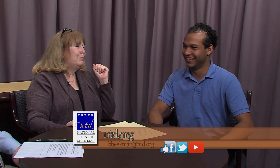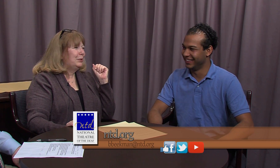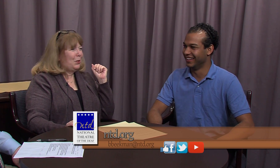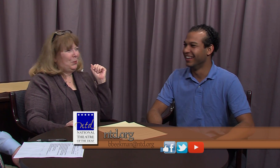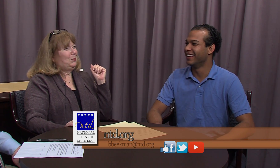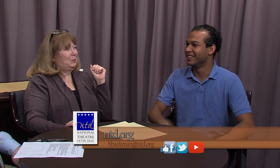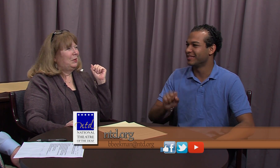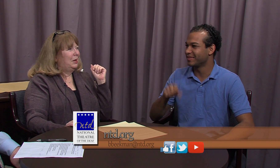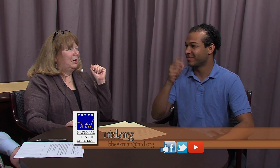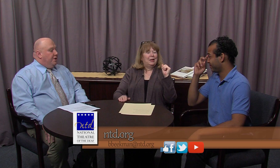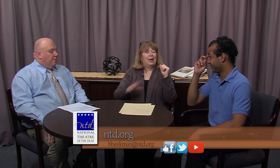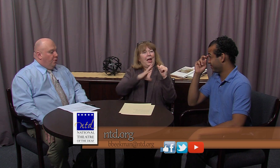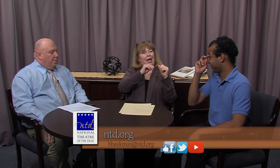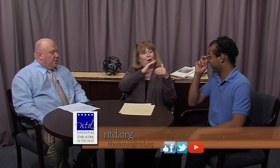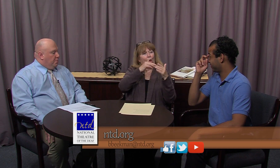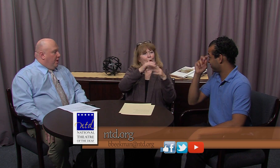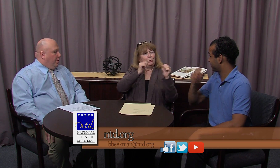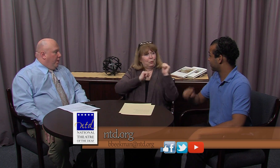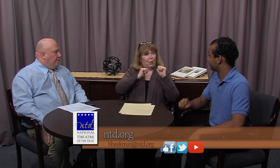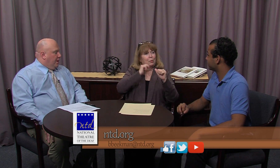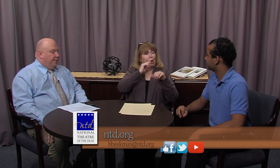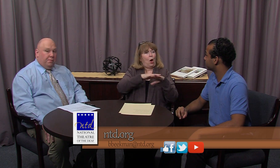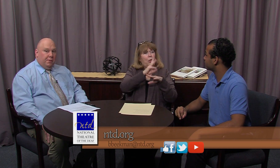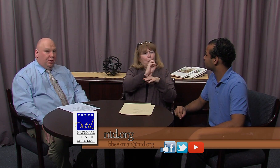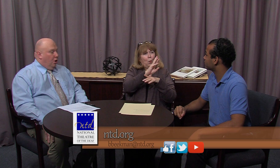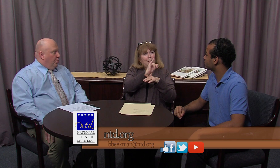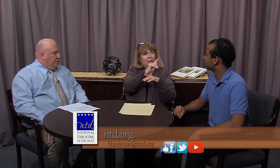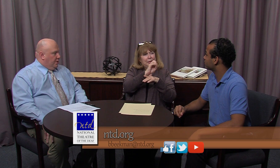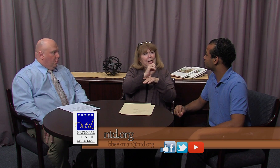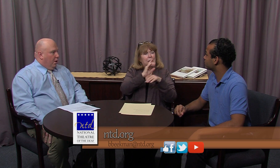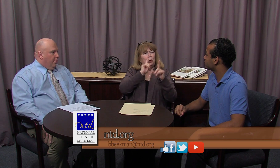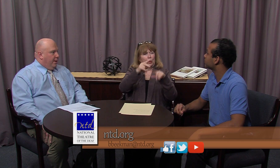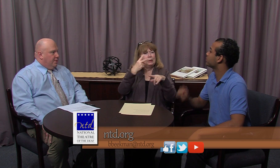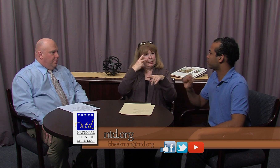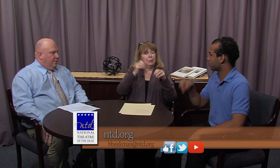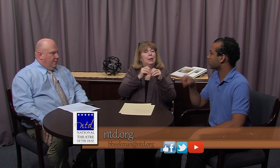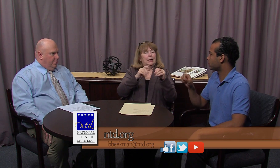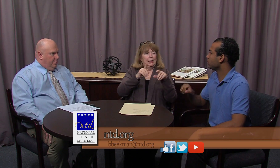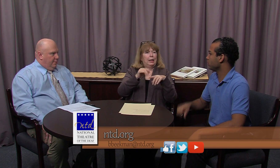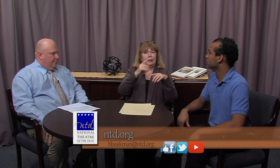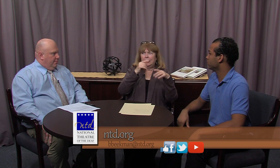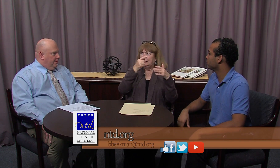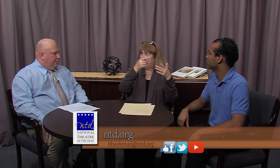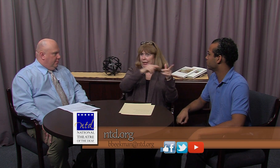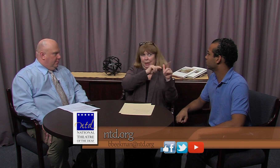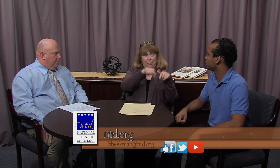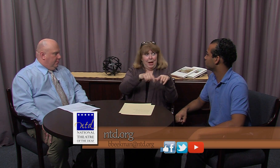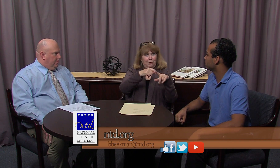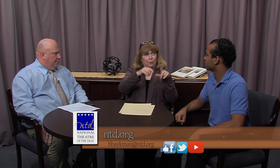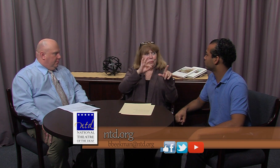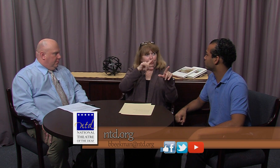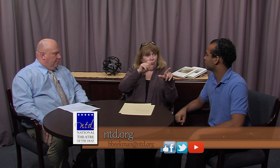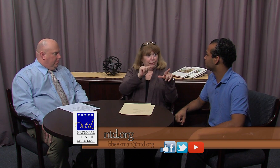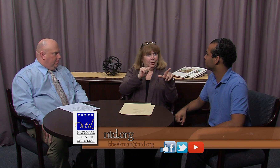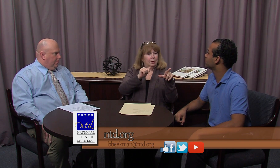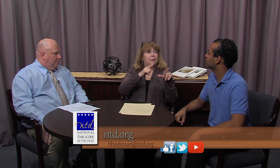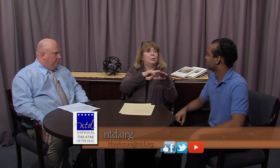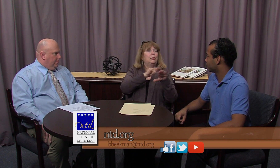So. And all these performances will be on the website for people to go and see more, correct? Yeah, and then when they come back from Florida, then we're